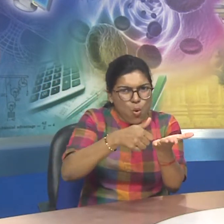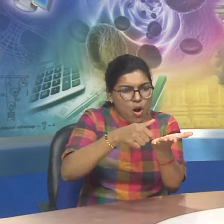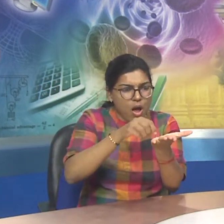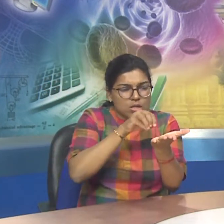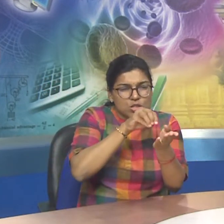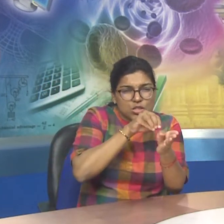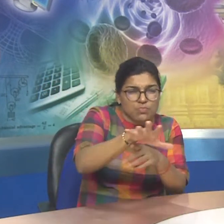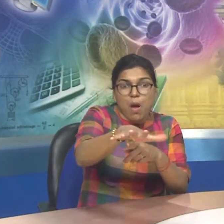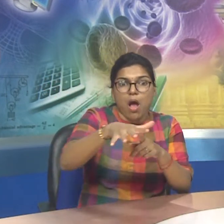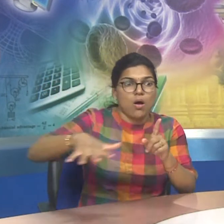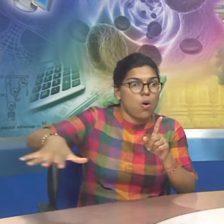any